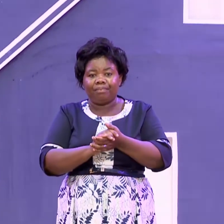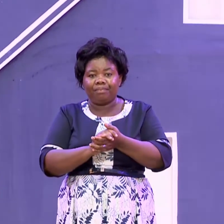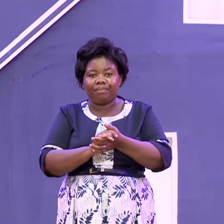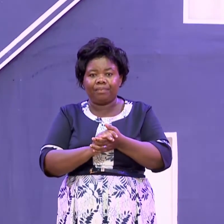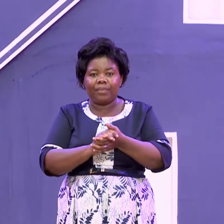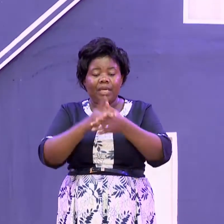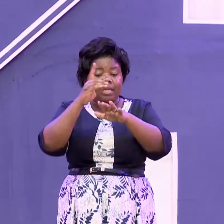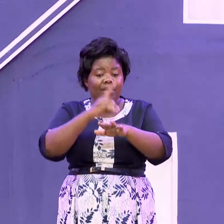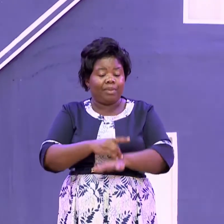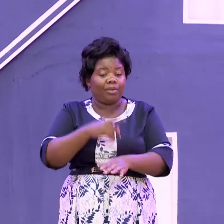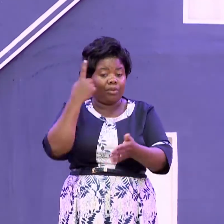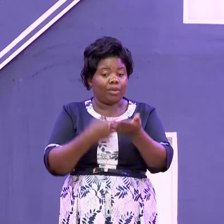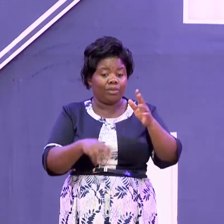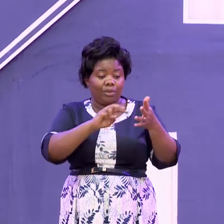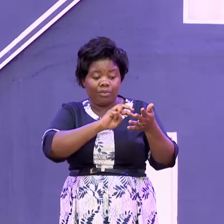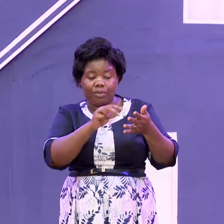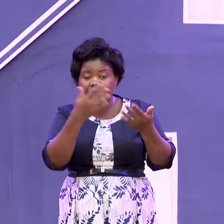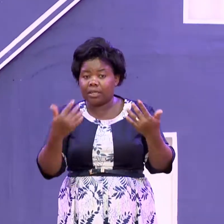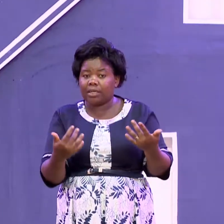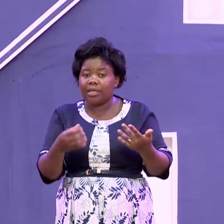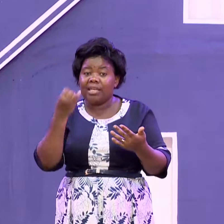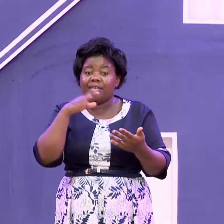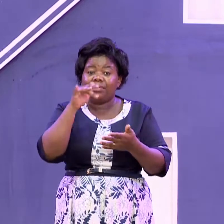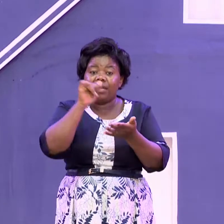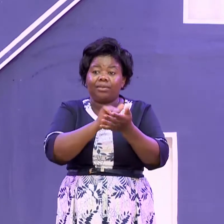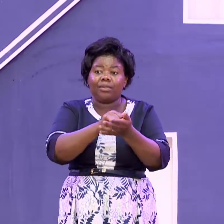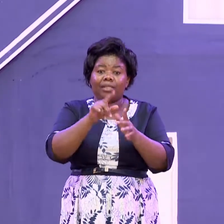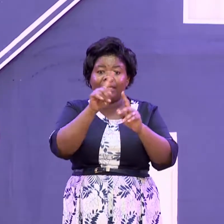concerning what we are reading, if that was a test,